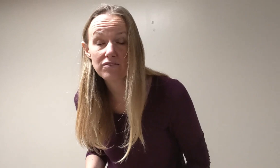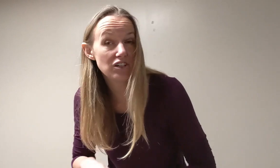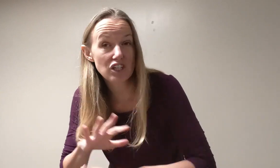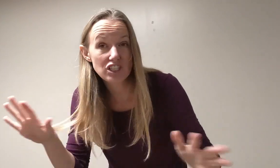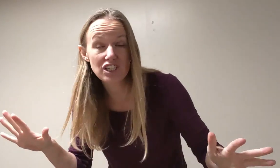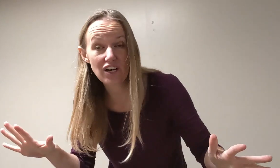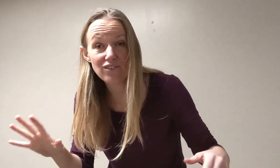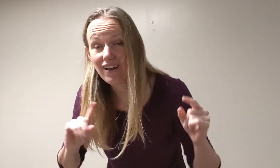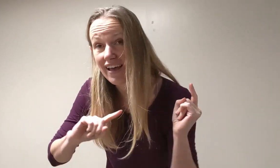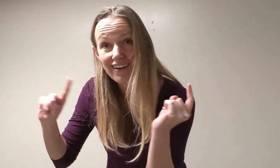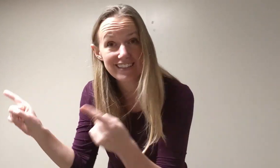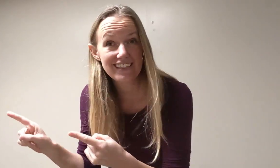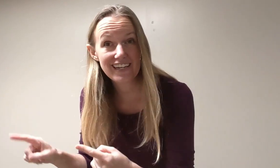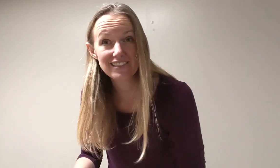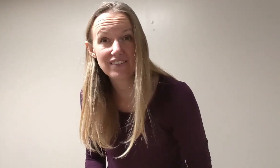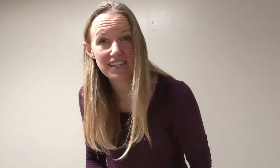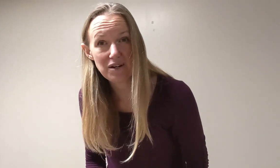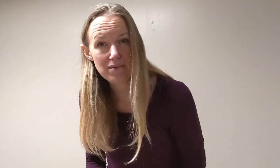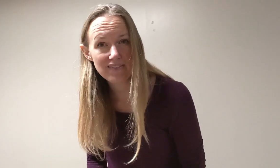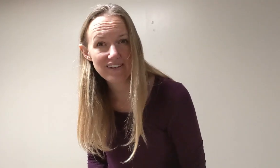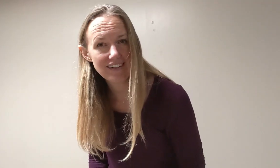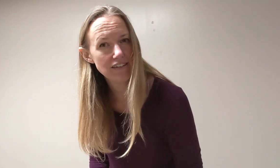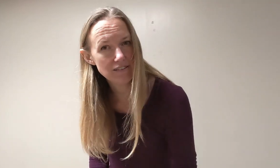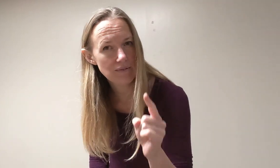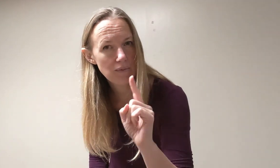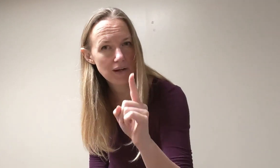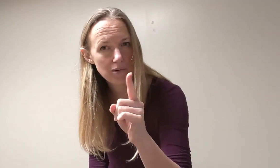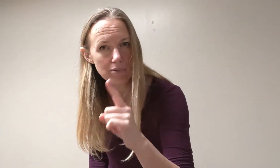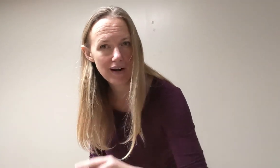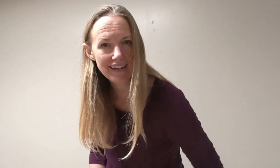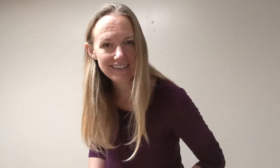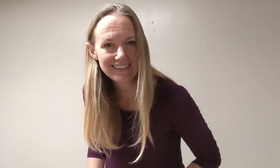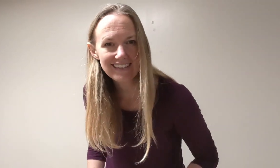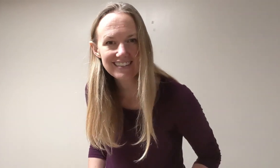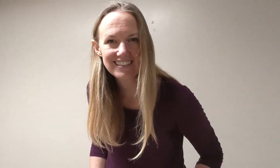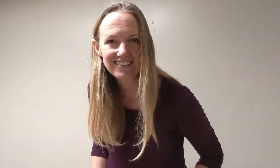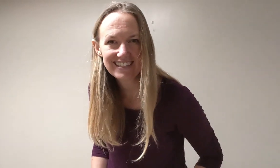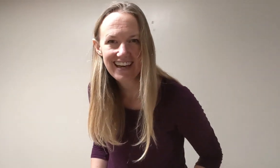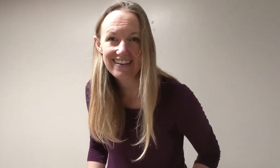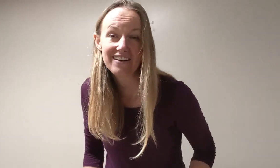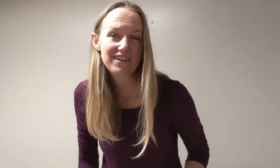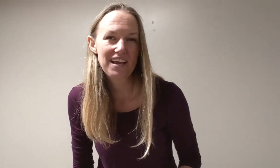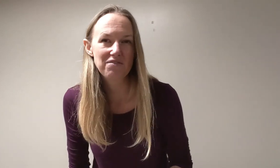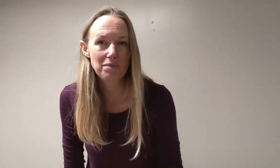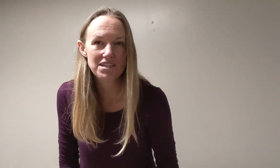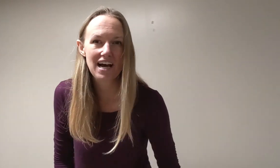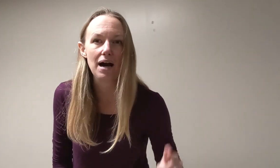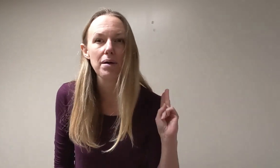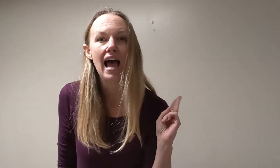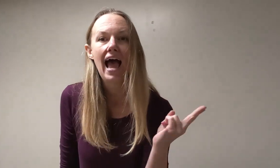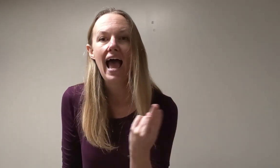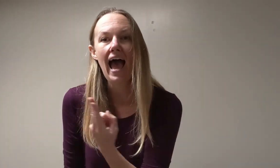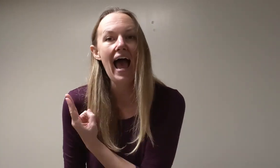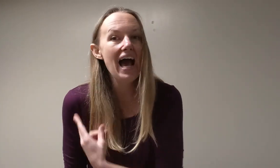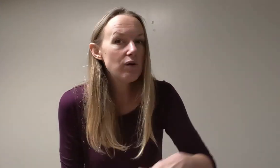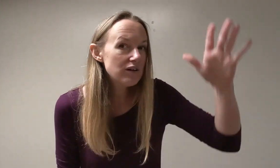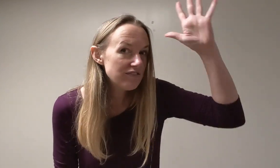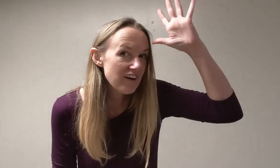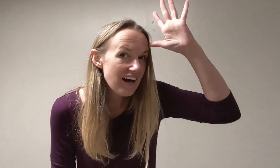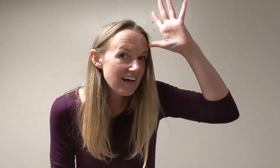you're good to go, head on to the next video. But if you could use one more practice, let's do it together. Okay, from the top. Our